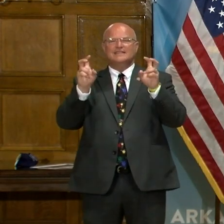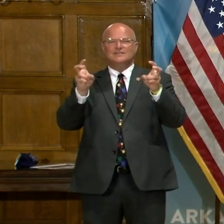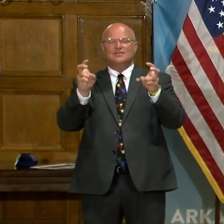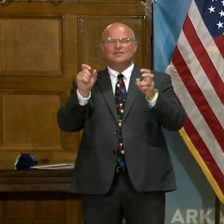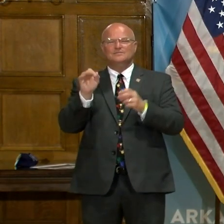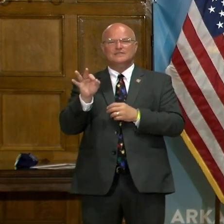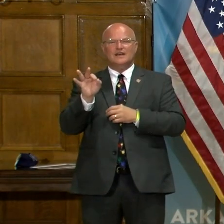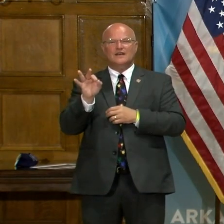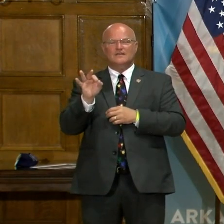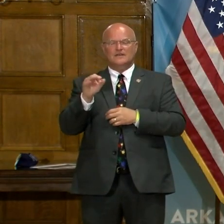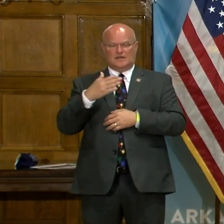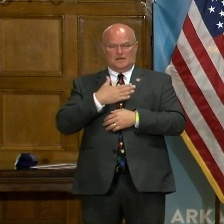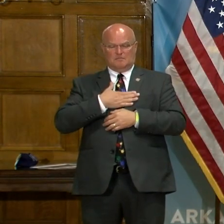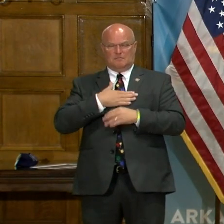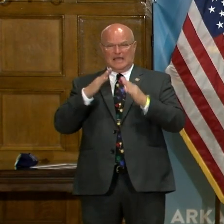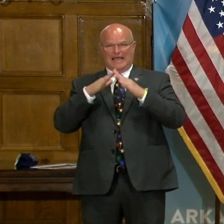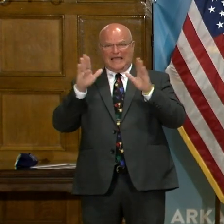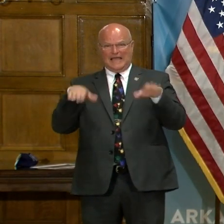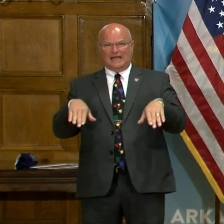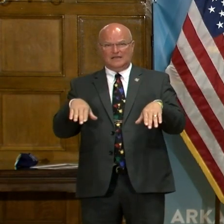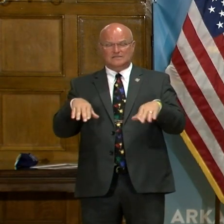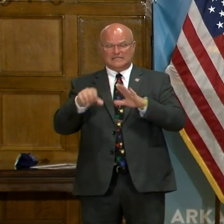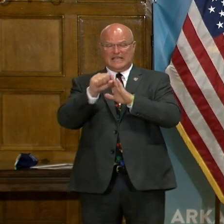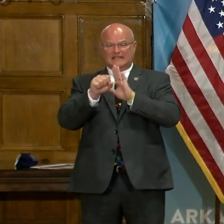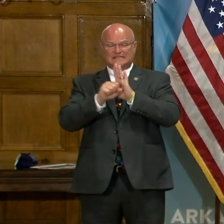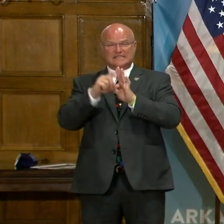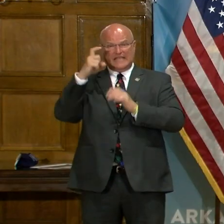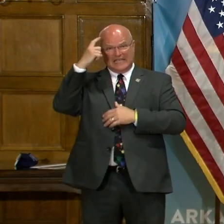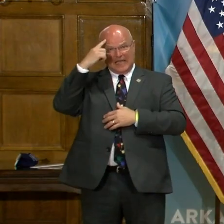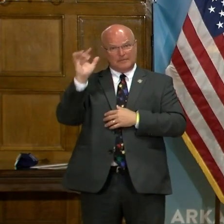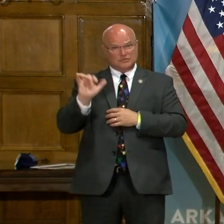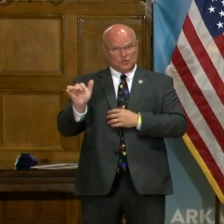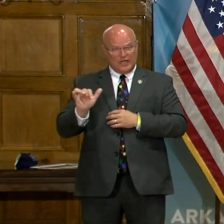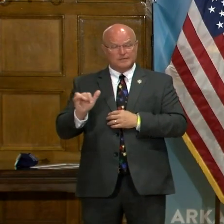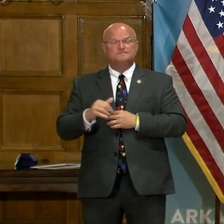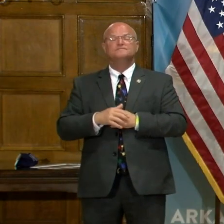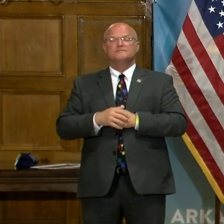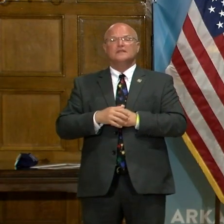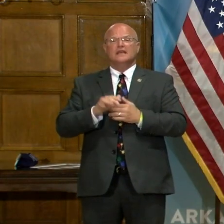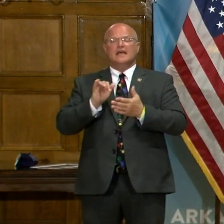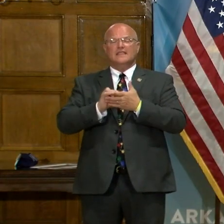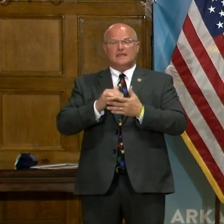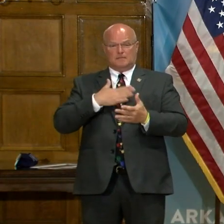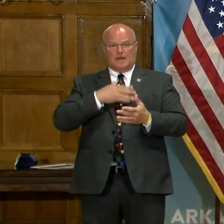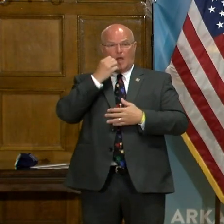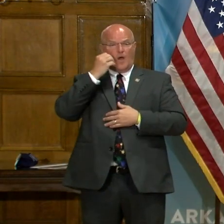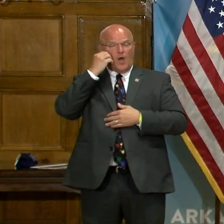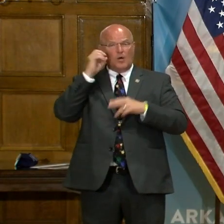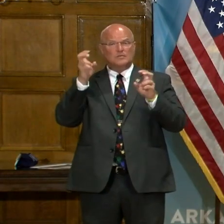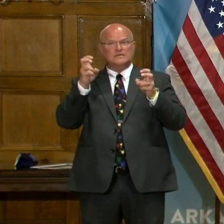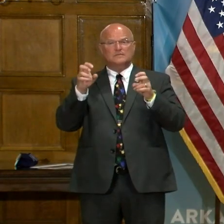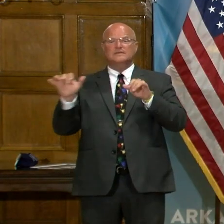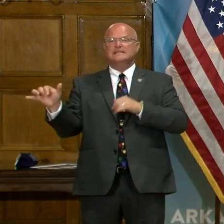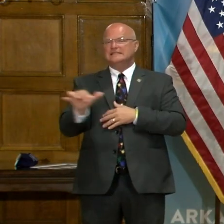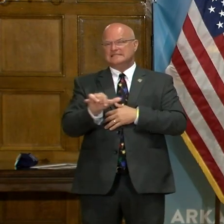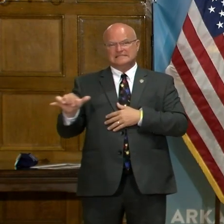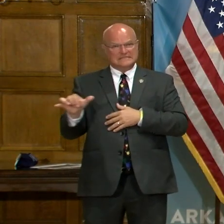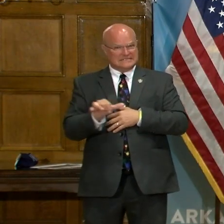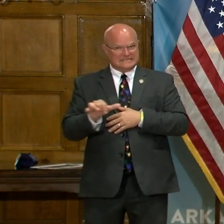the mansion, I think you might have mentioned the state capitol as well. The mansion is subject to the